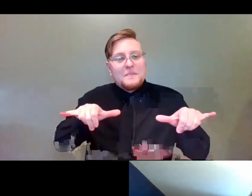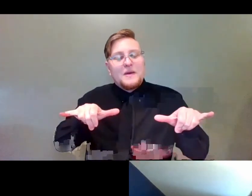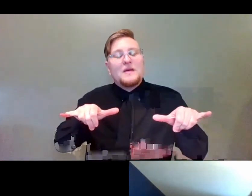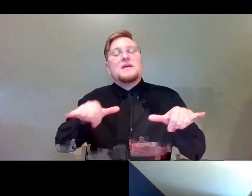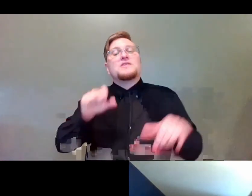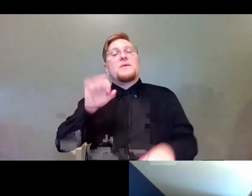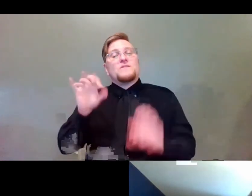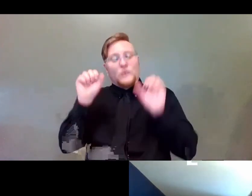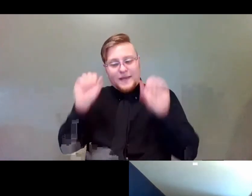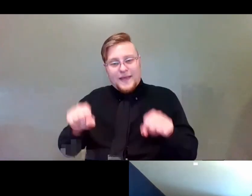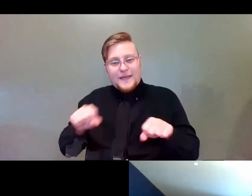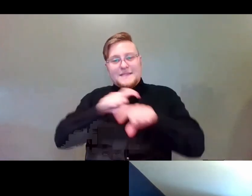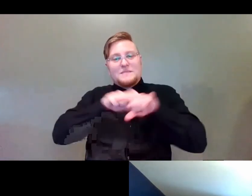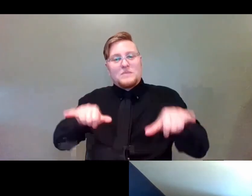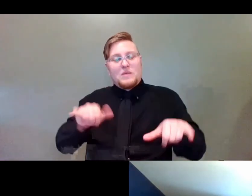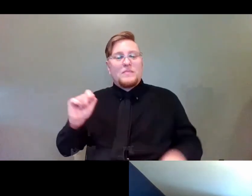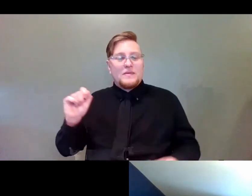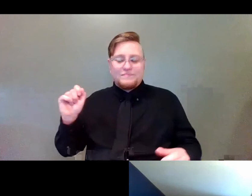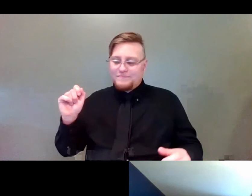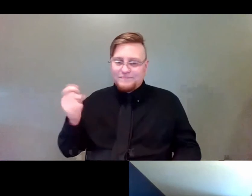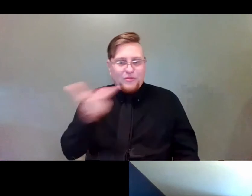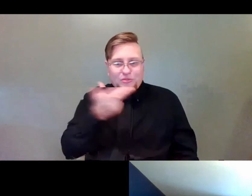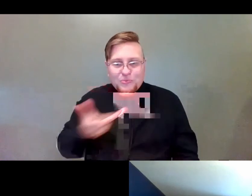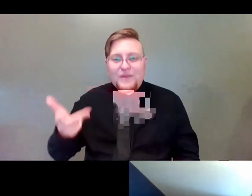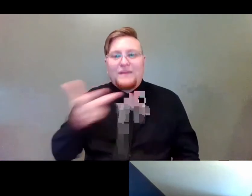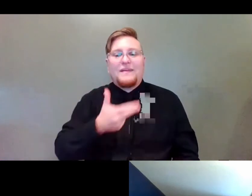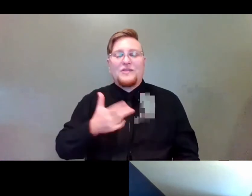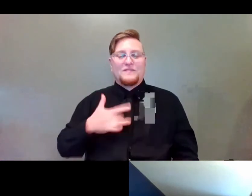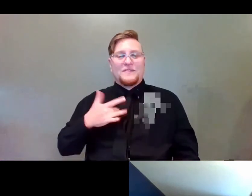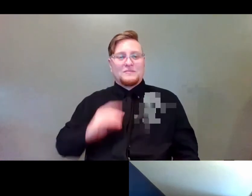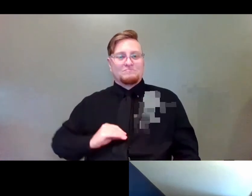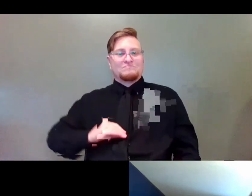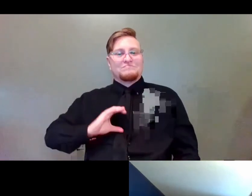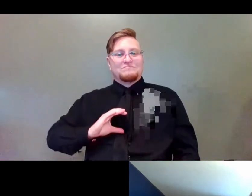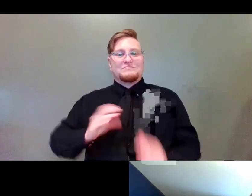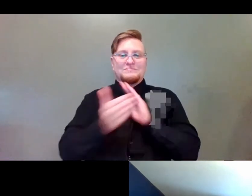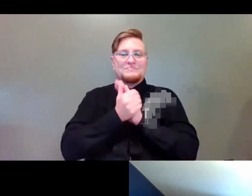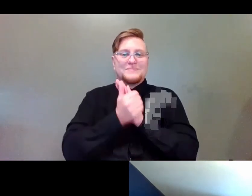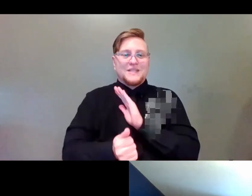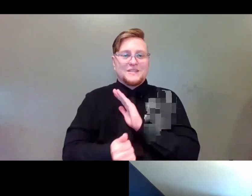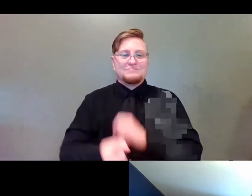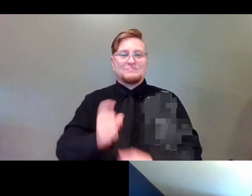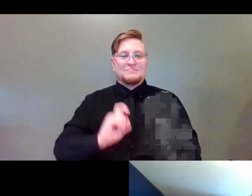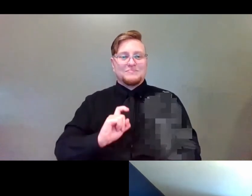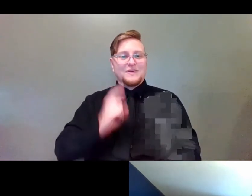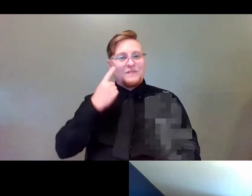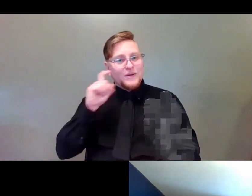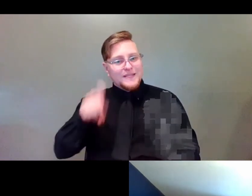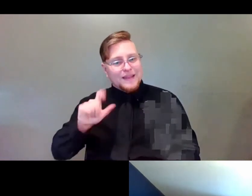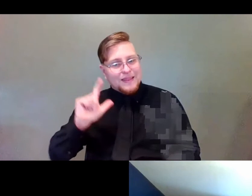it gives you self-confidence, it gives you skills that you'll need later.